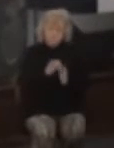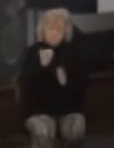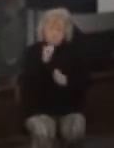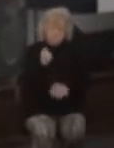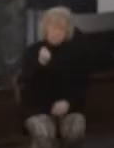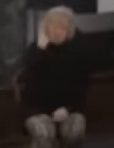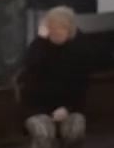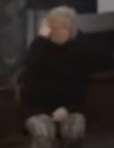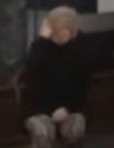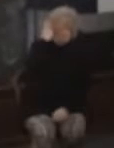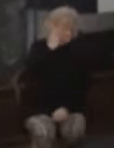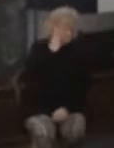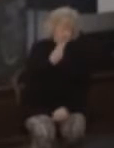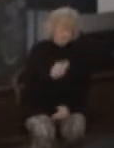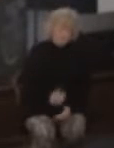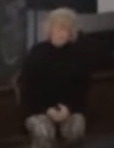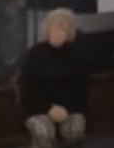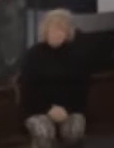up on the screen.